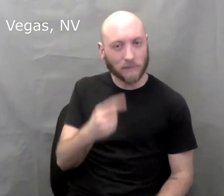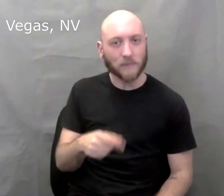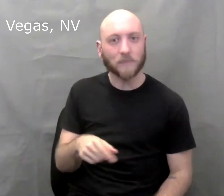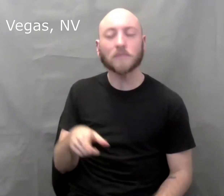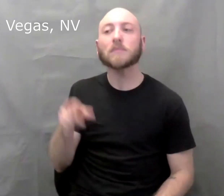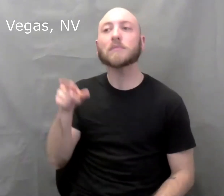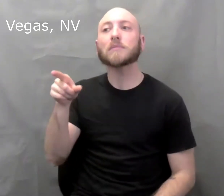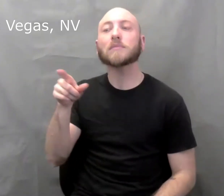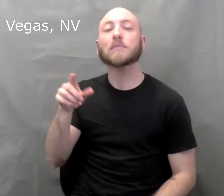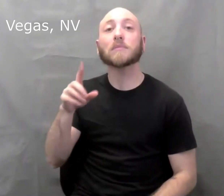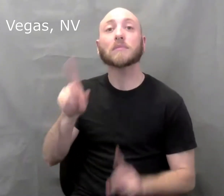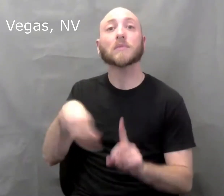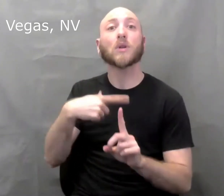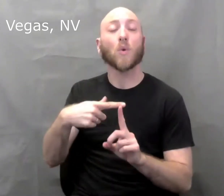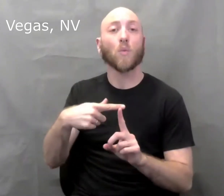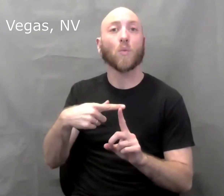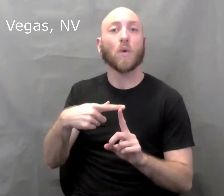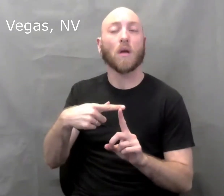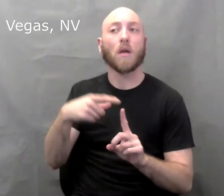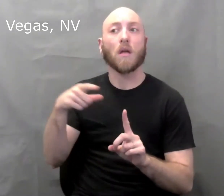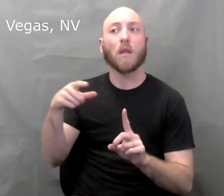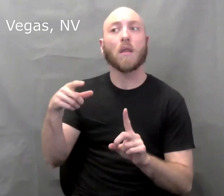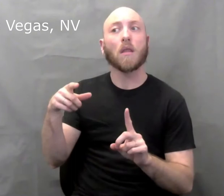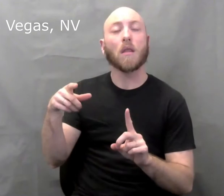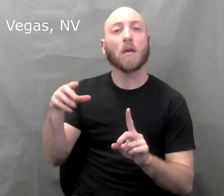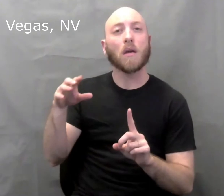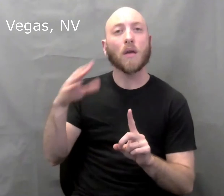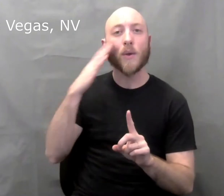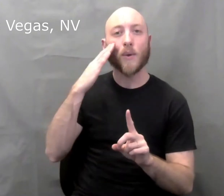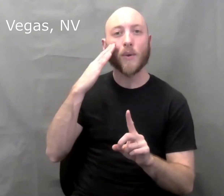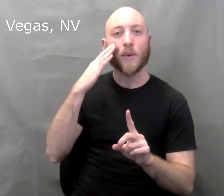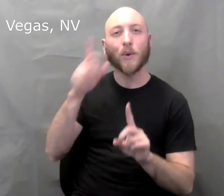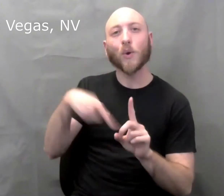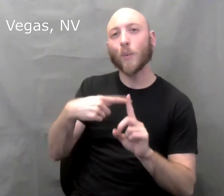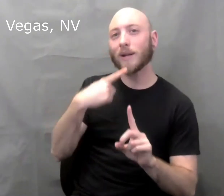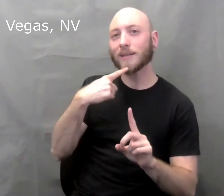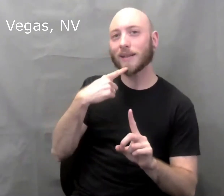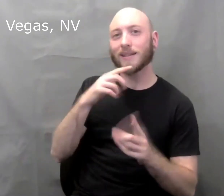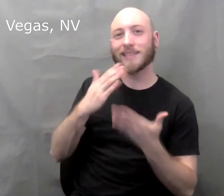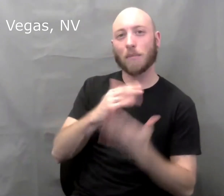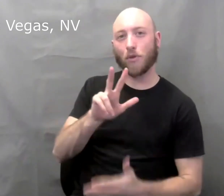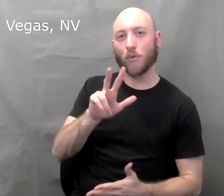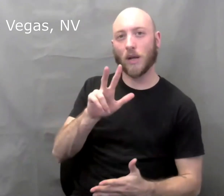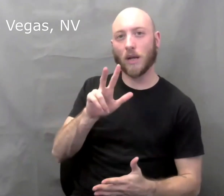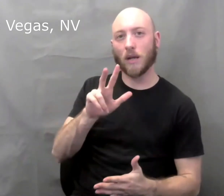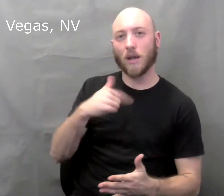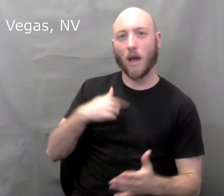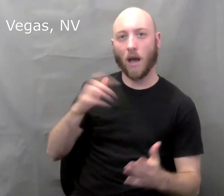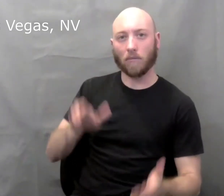when we went over the fact that I turn my life over to the care of God as I understand him.